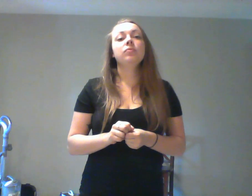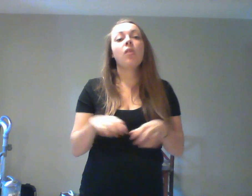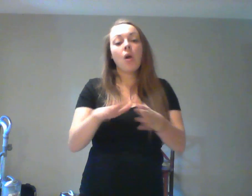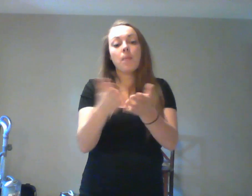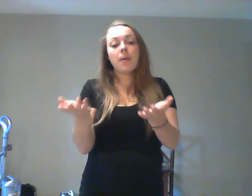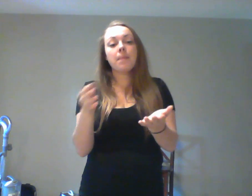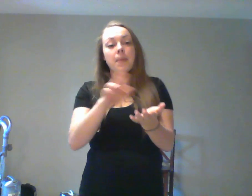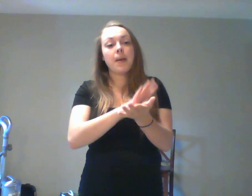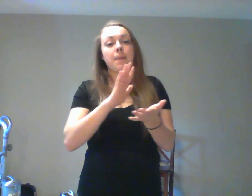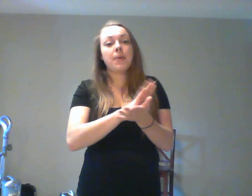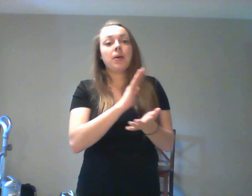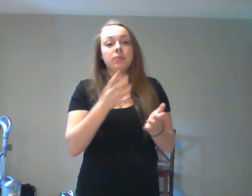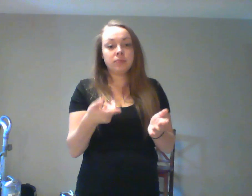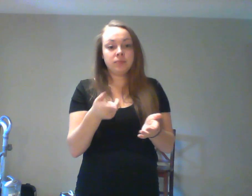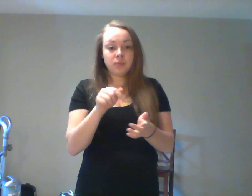Okay, you guys ready?